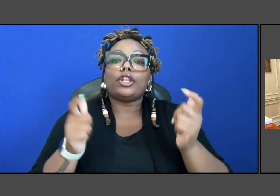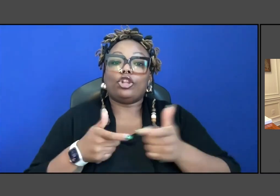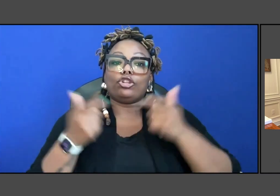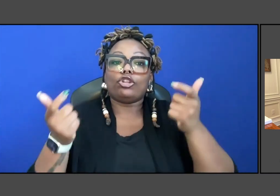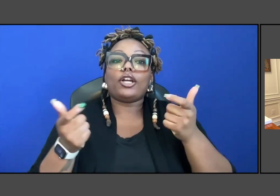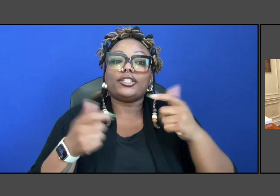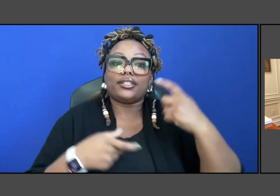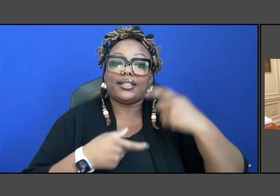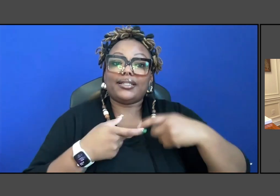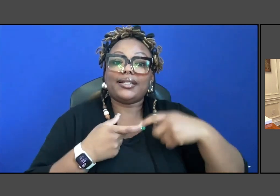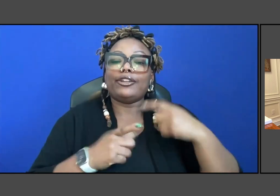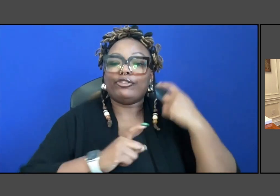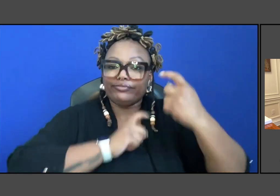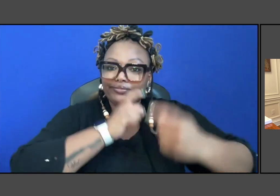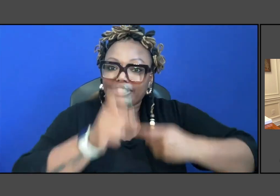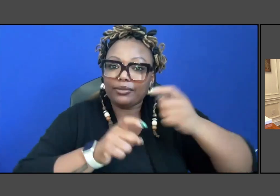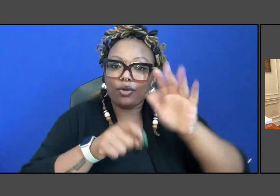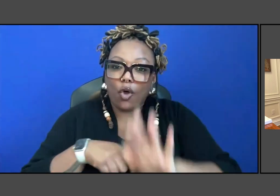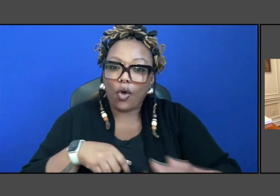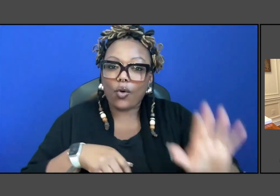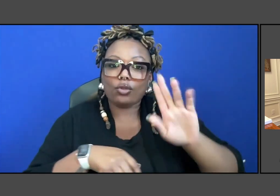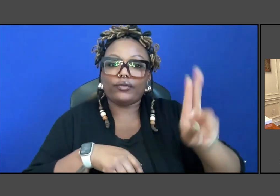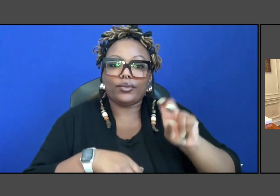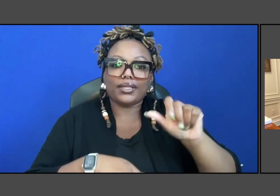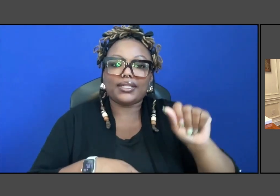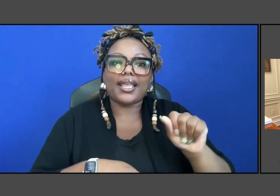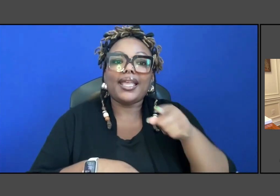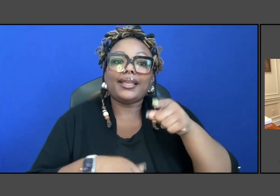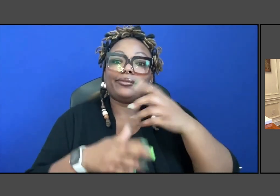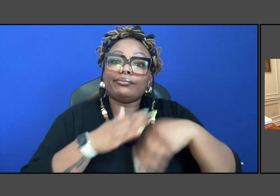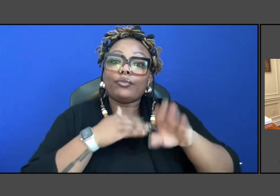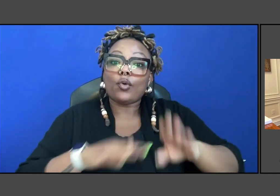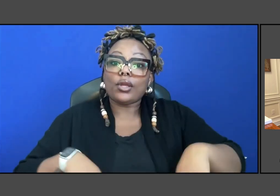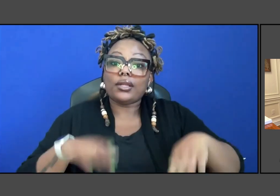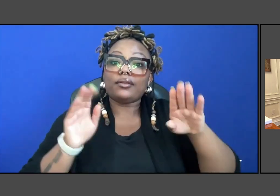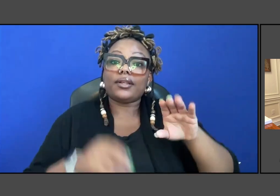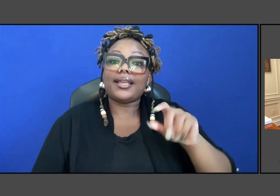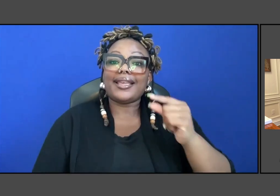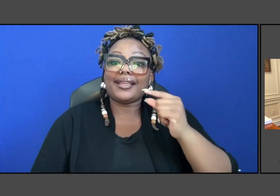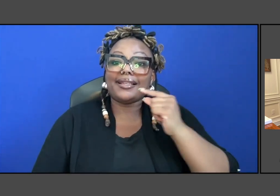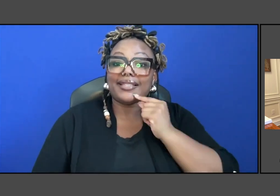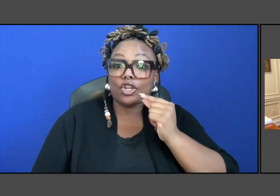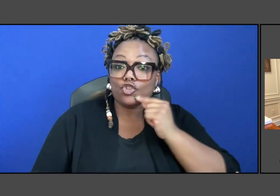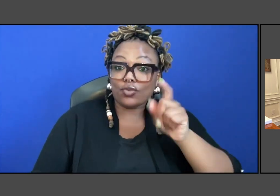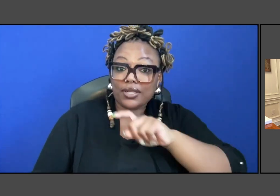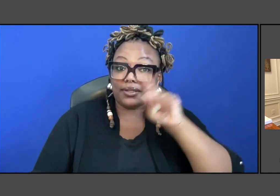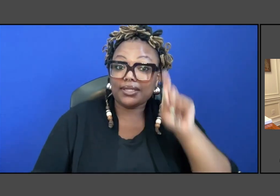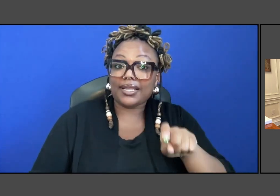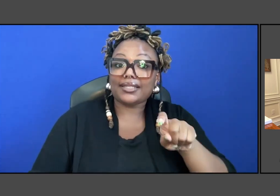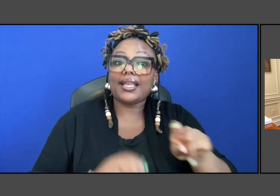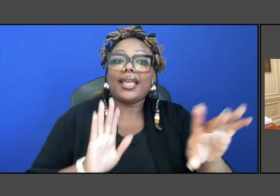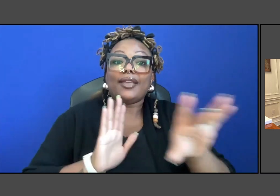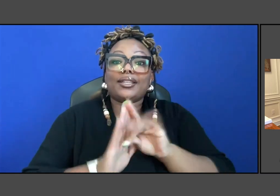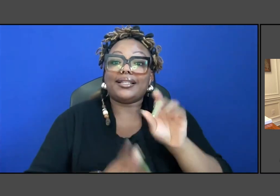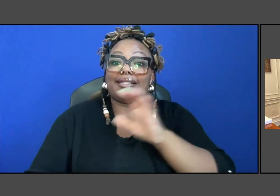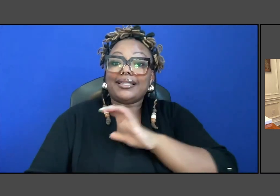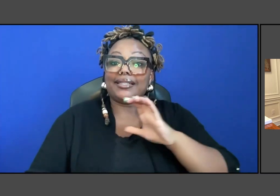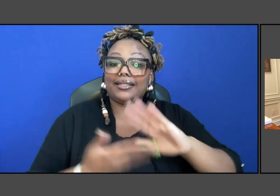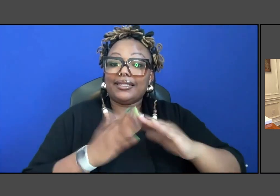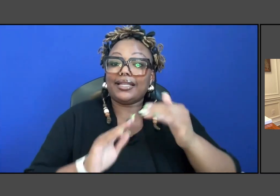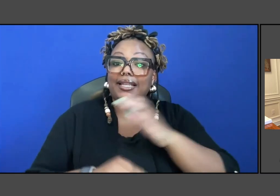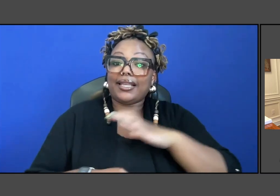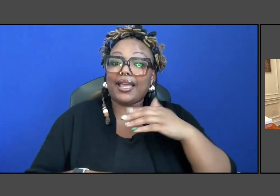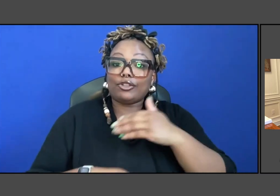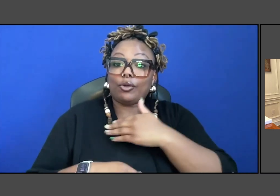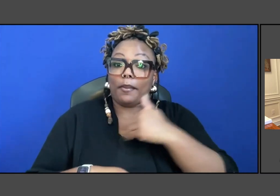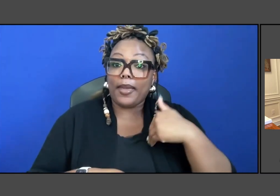philanthropy in the United States. He was born and raised in San Antonio, Texas, was elected city council member at age 26, and